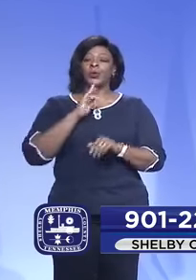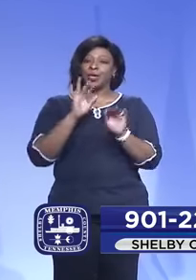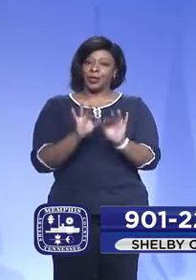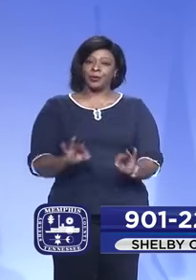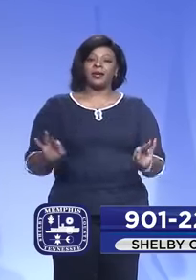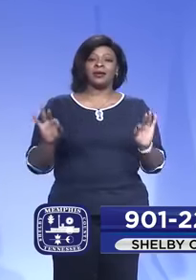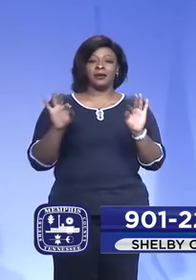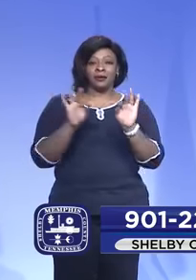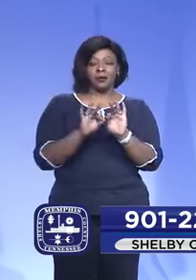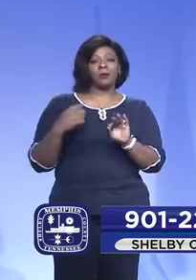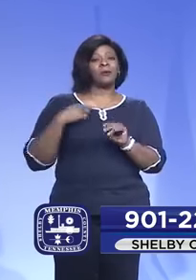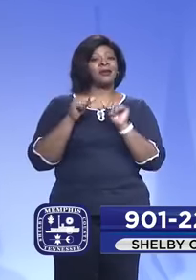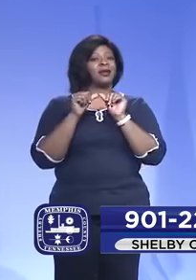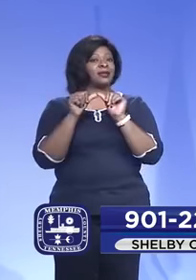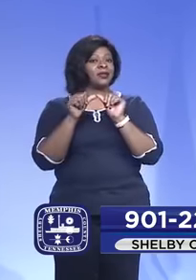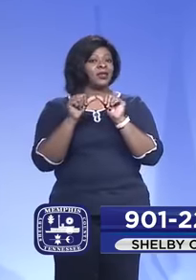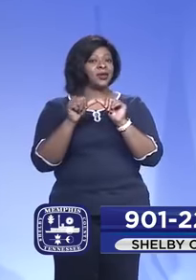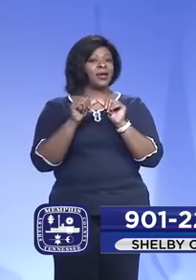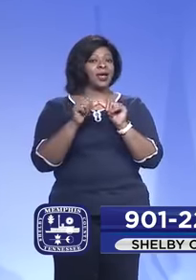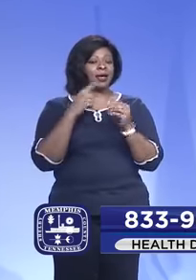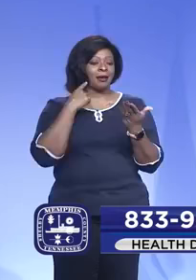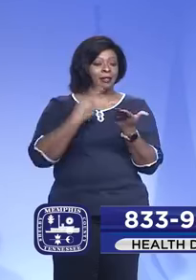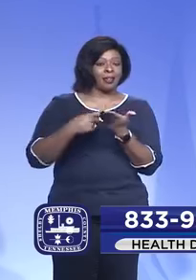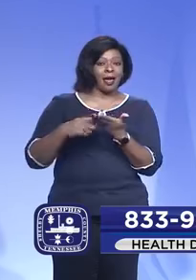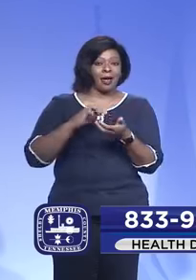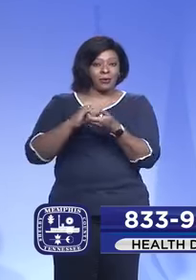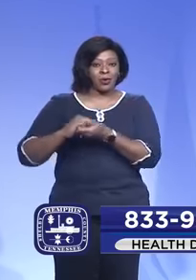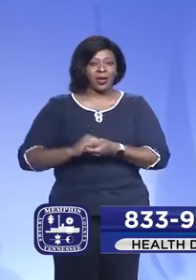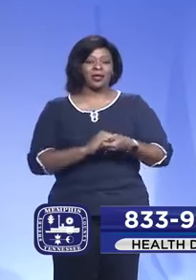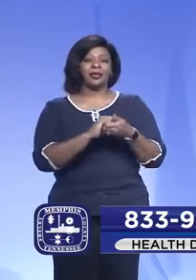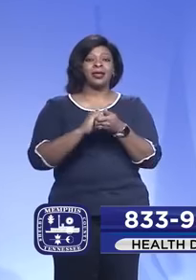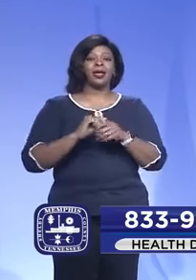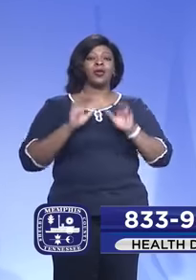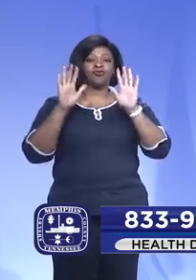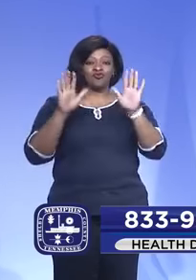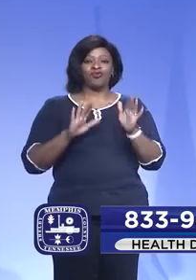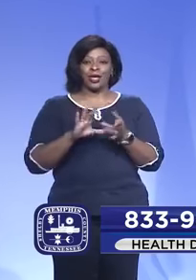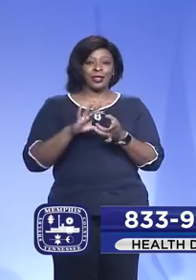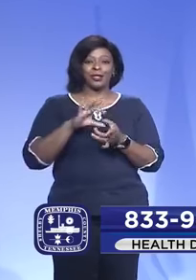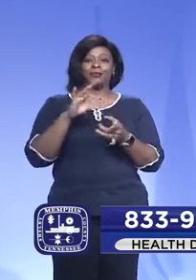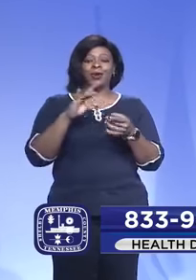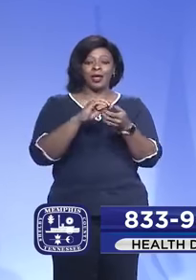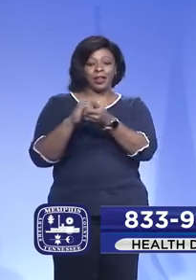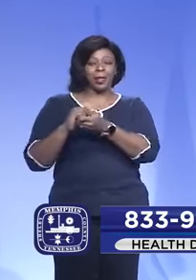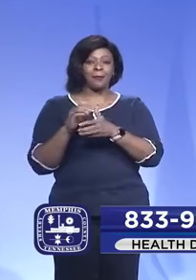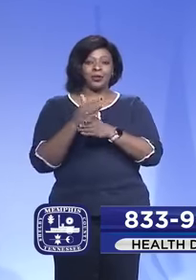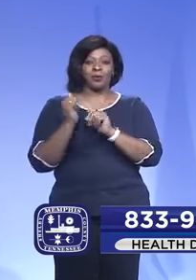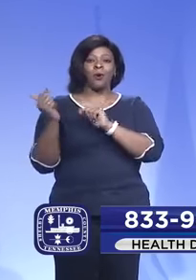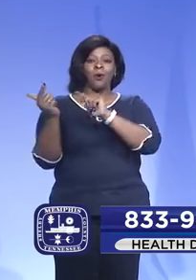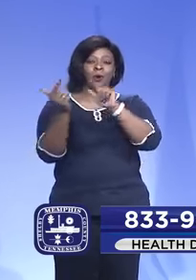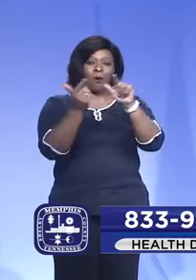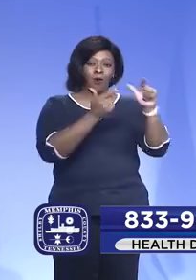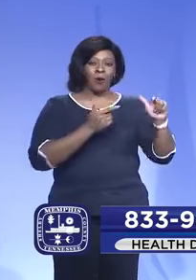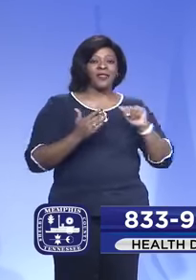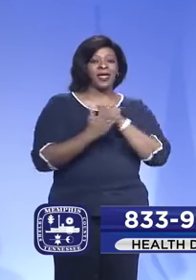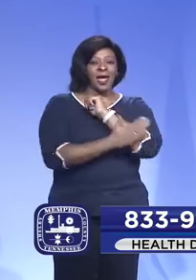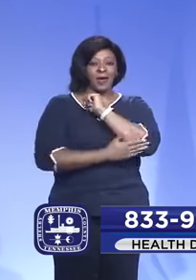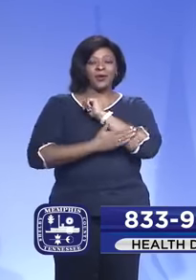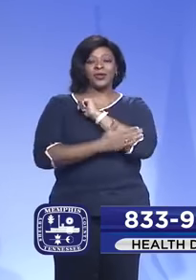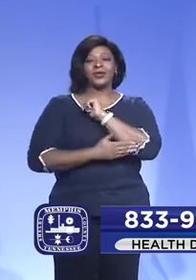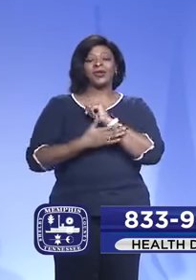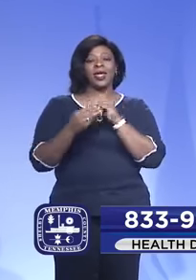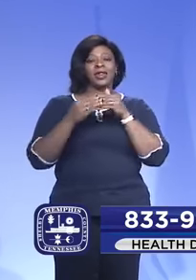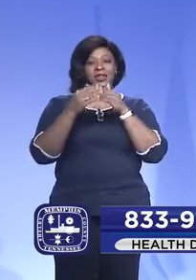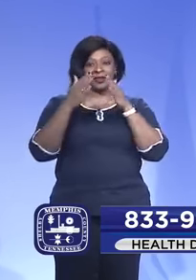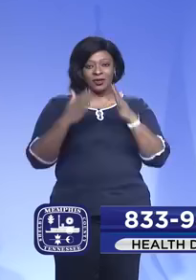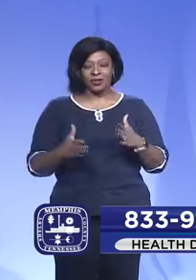critical that we continue to collaborate, and there's been a great spirit of collaboration between all of the counties and